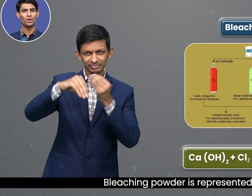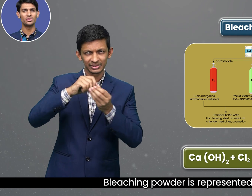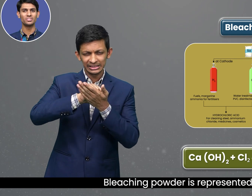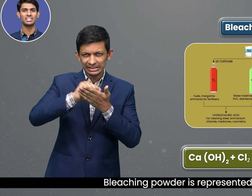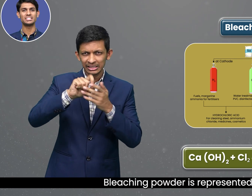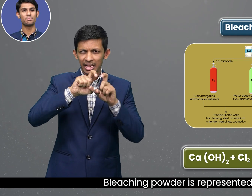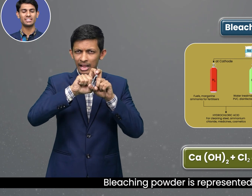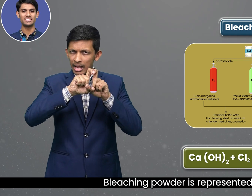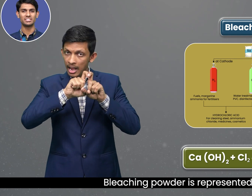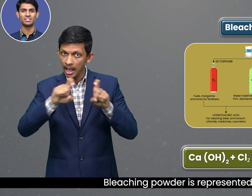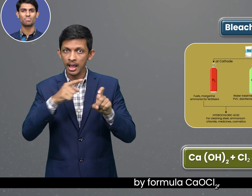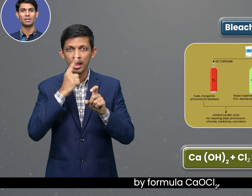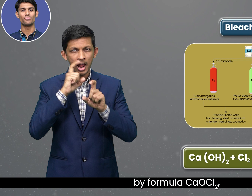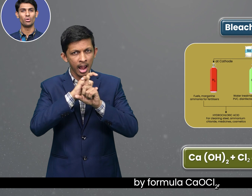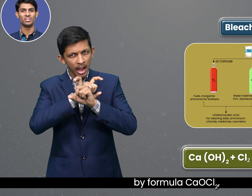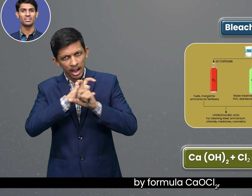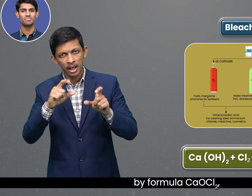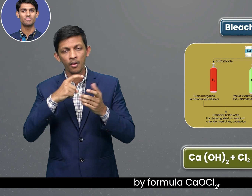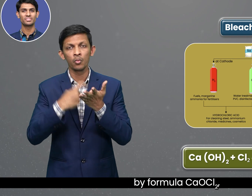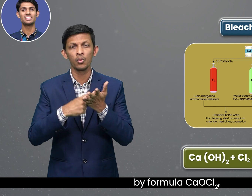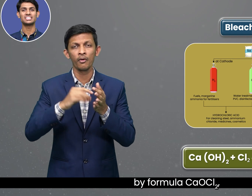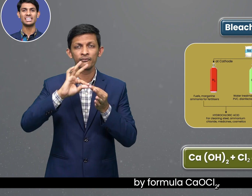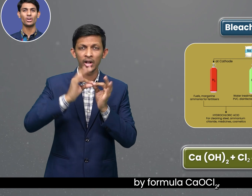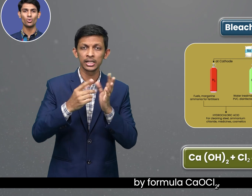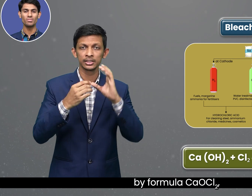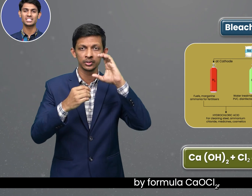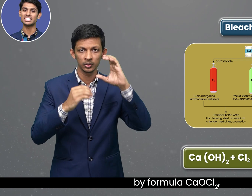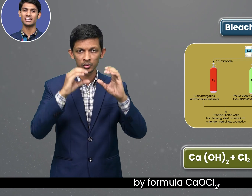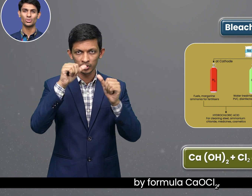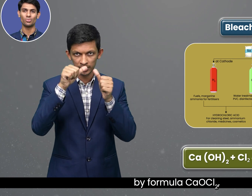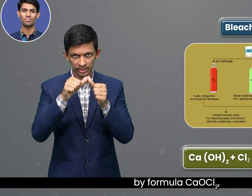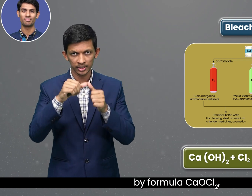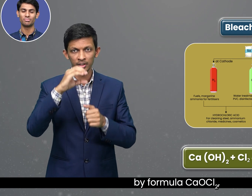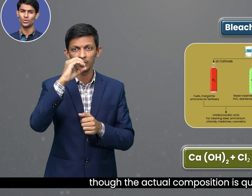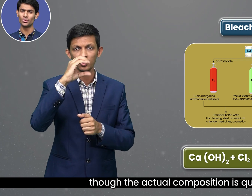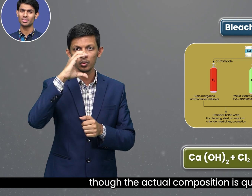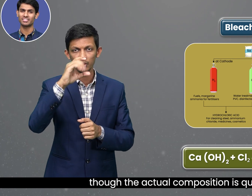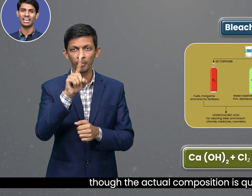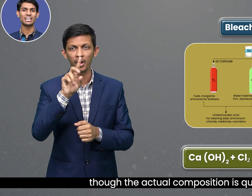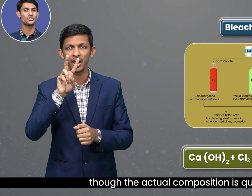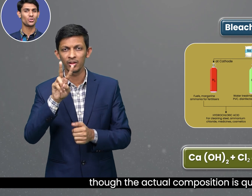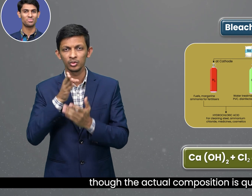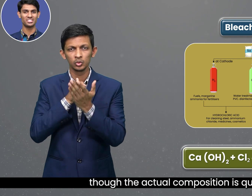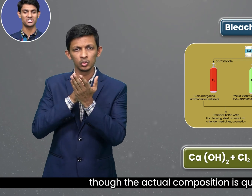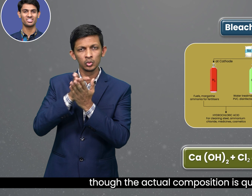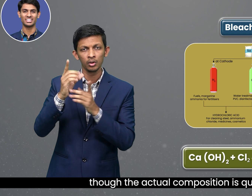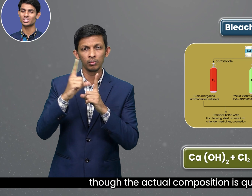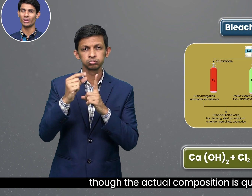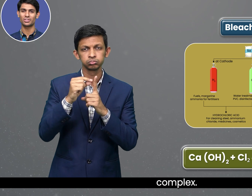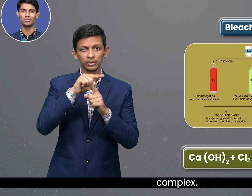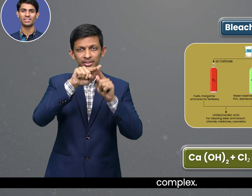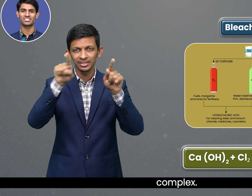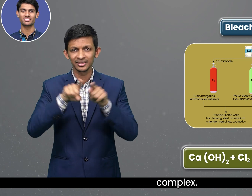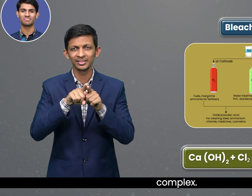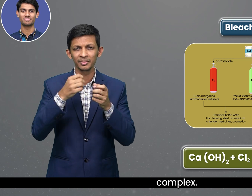Bleaching powder is represented by formula CaOCl2, though the actual composition is